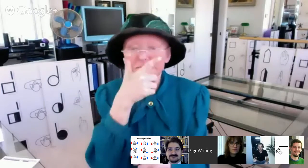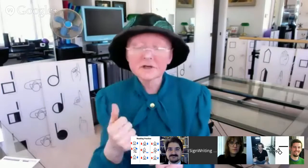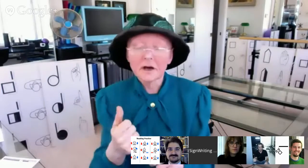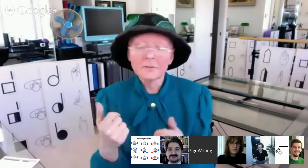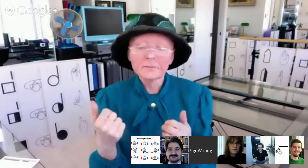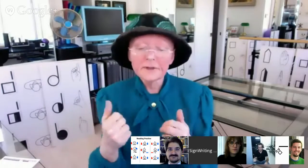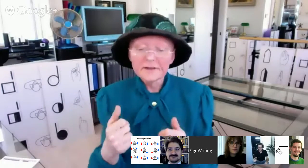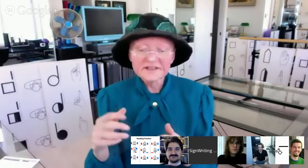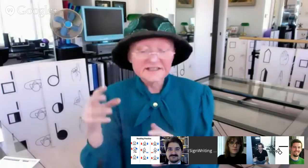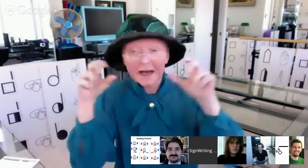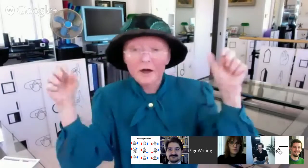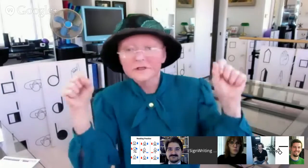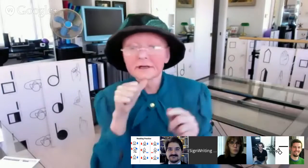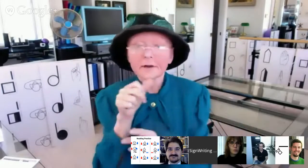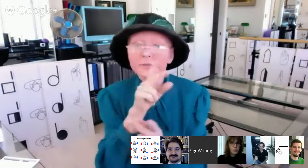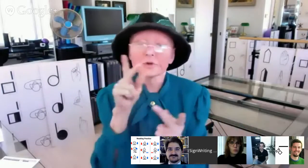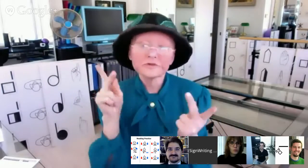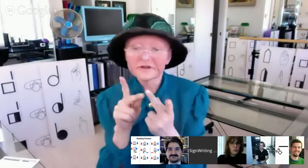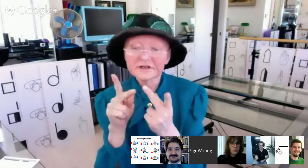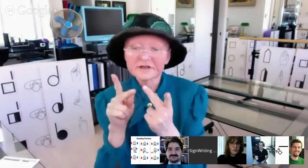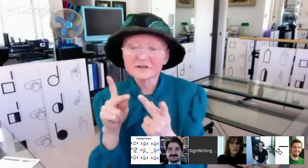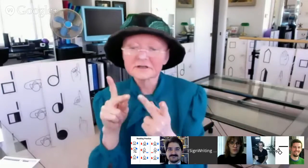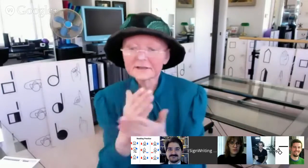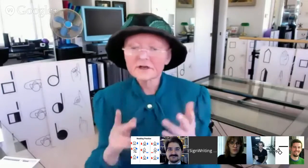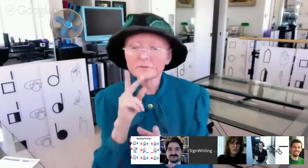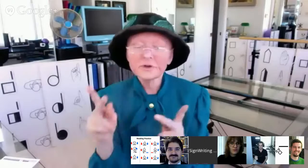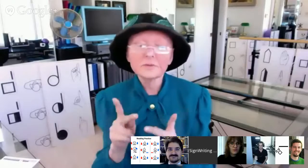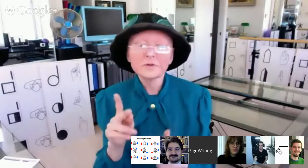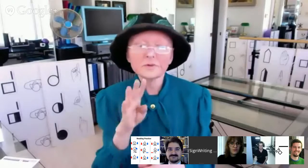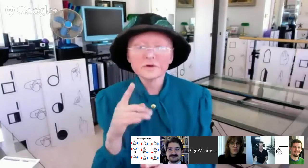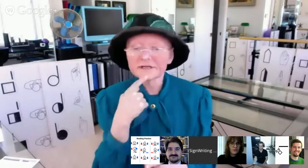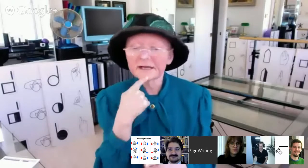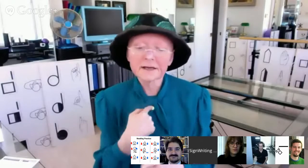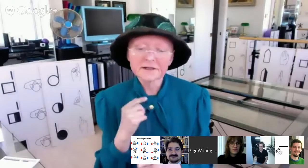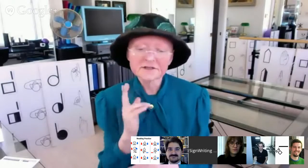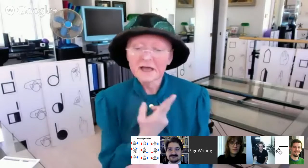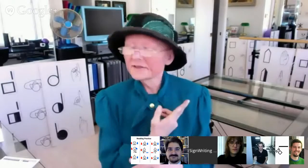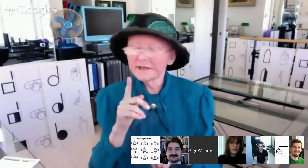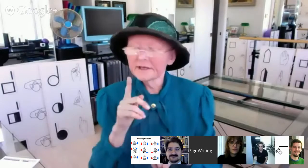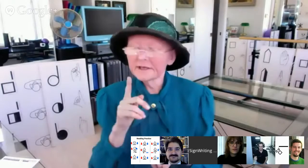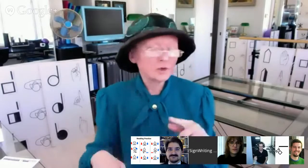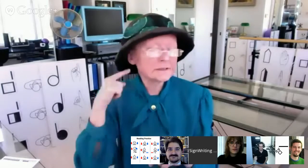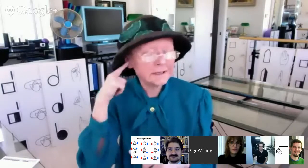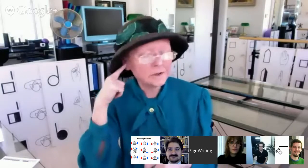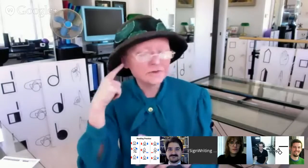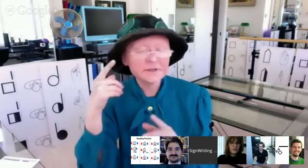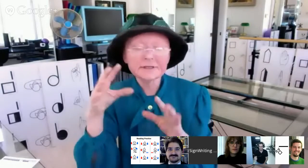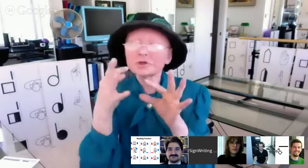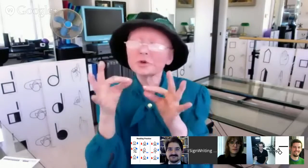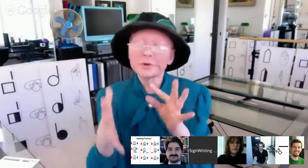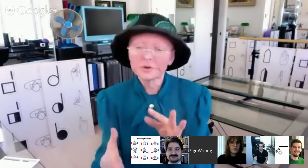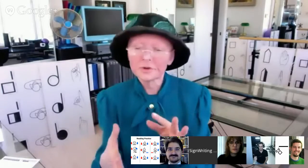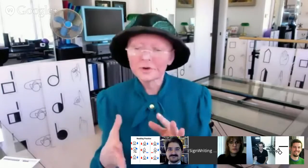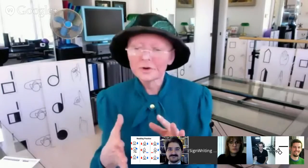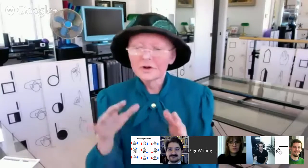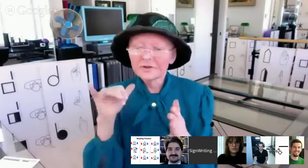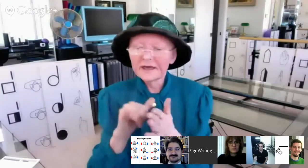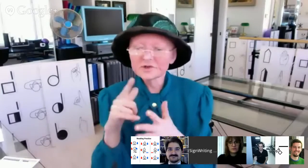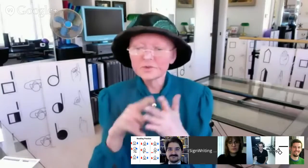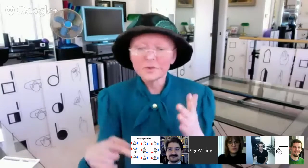It's because the sound is not perfect. And some people were telling us that they couldn't hear the interpreter.